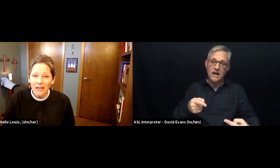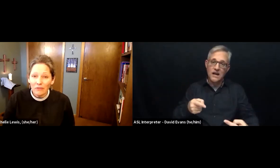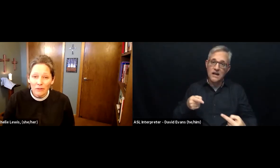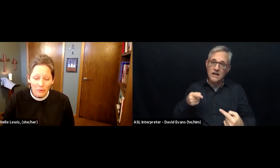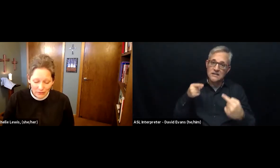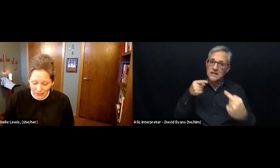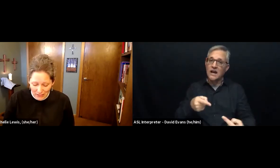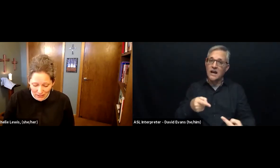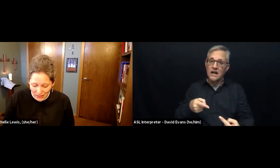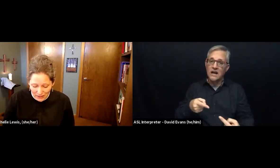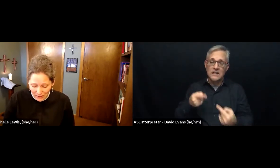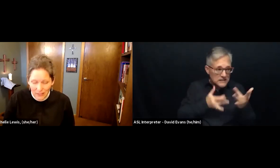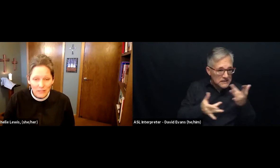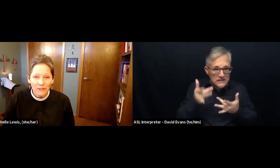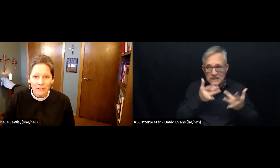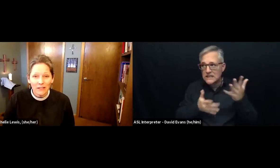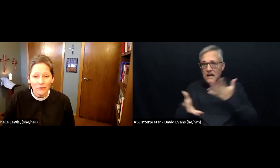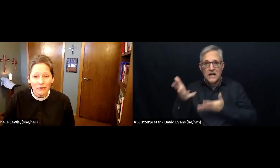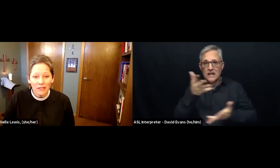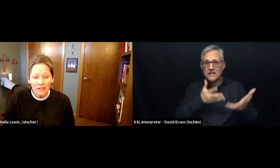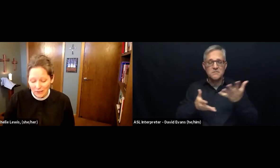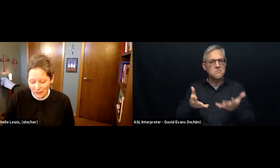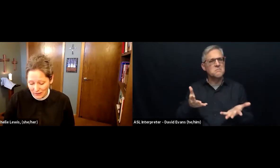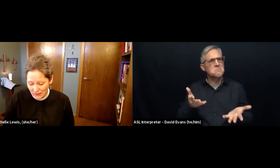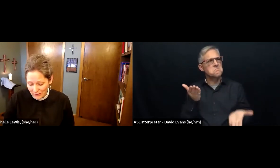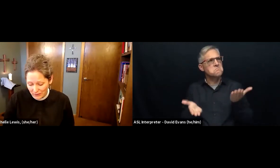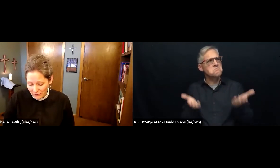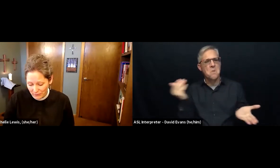And every one of us, I think, is feeling lonely.